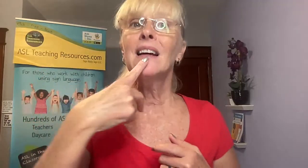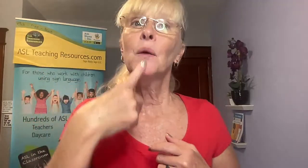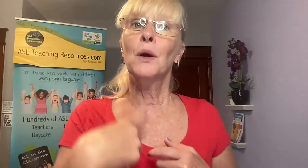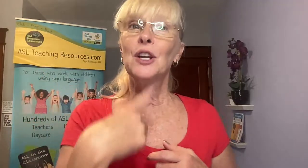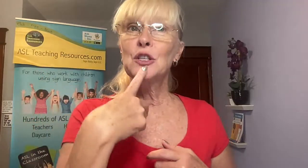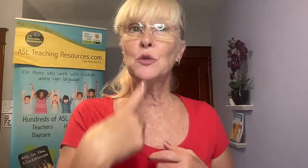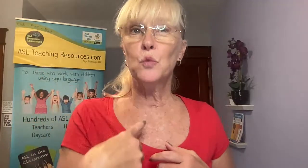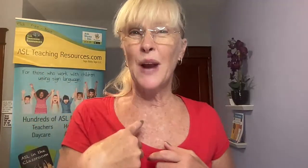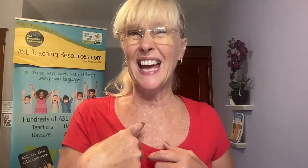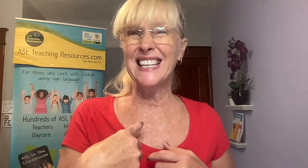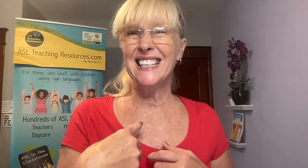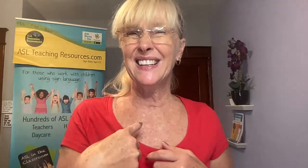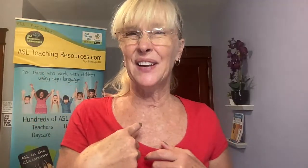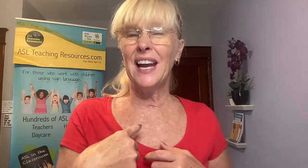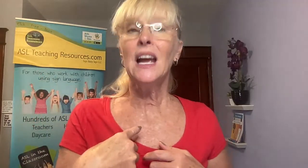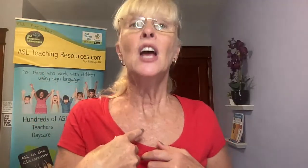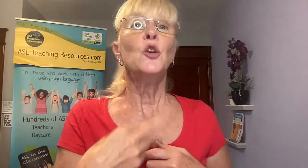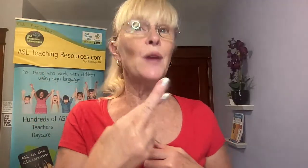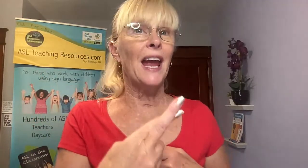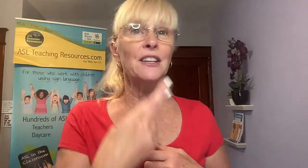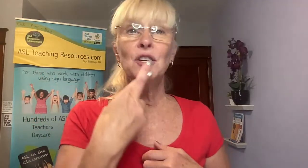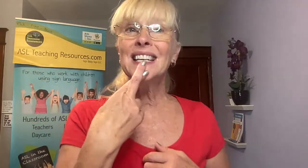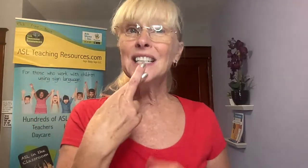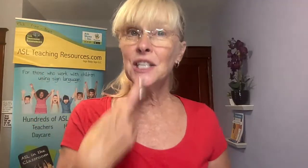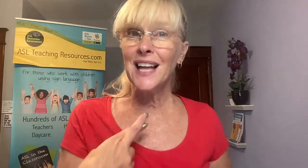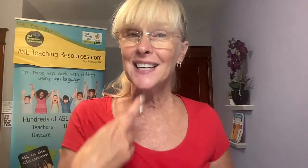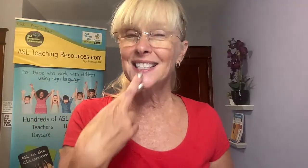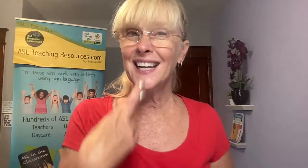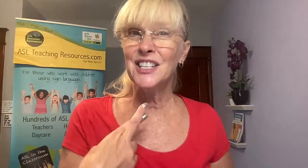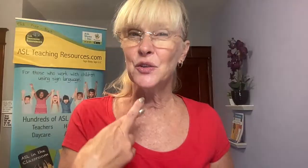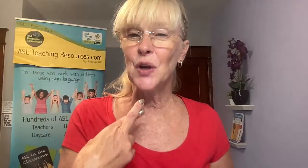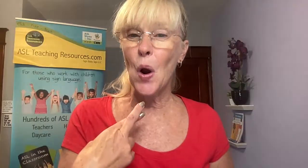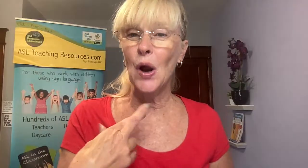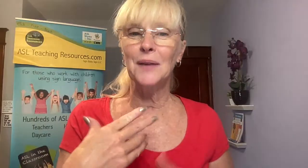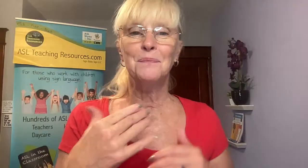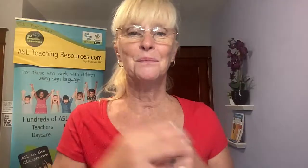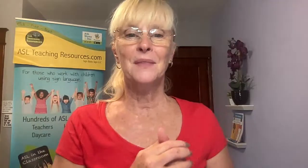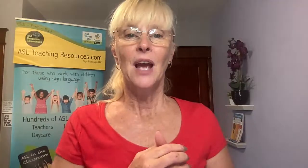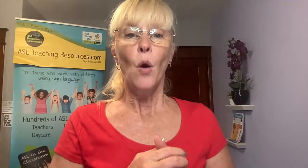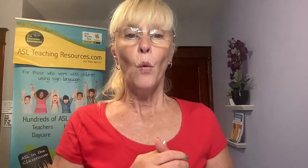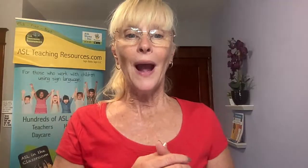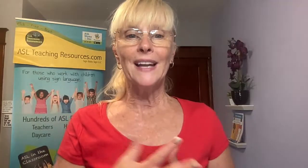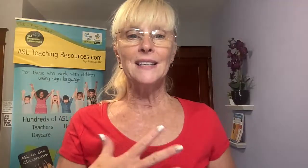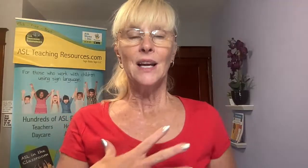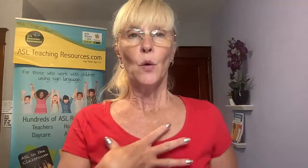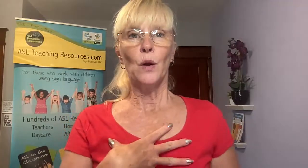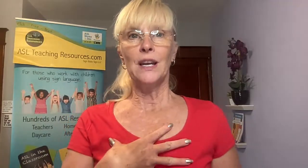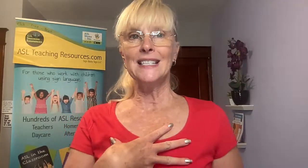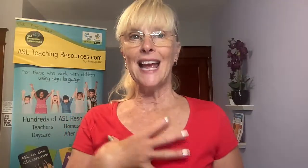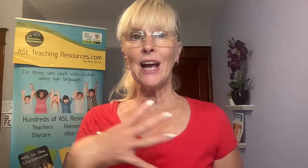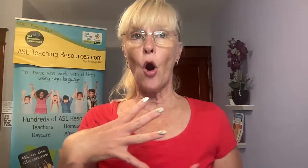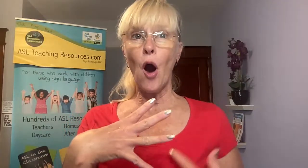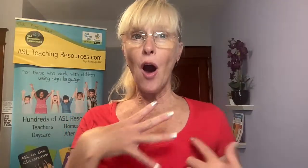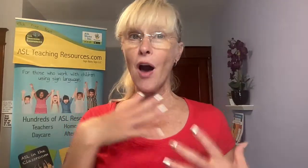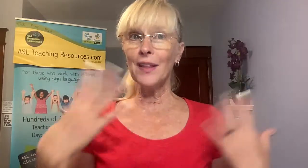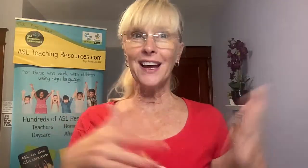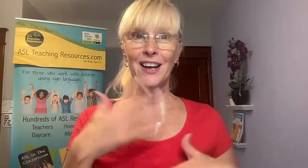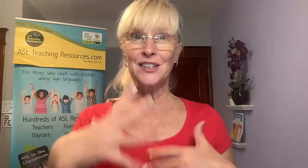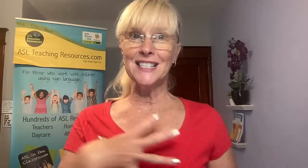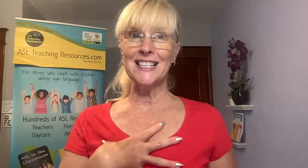We're going to do red, okay? You can initialize it and do an R. White. We're going to take all the colors. It's like